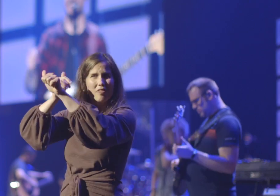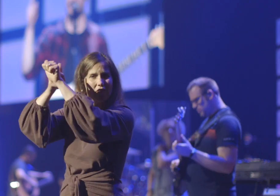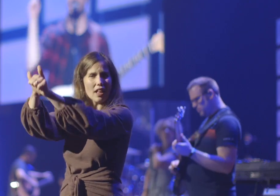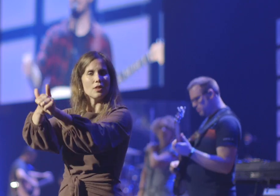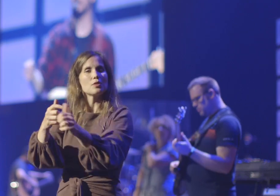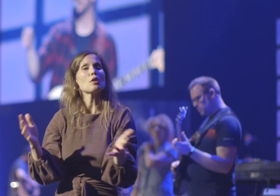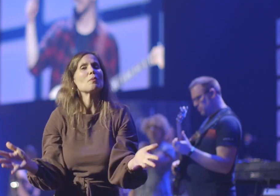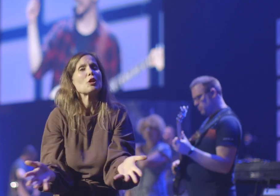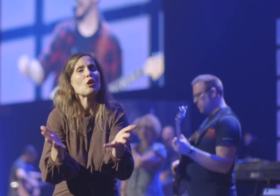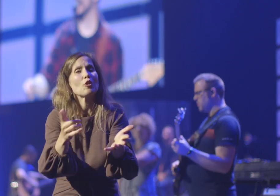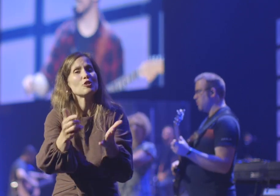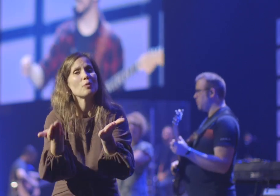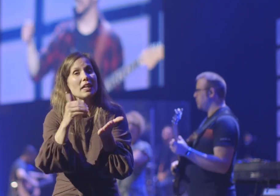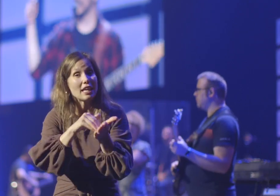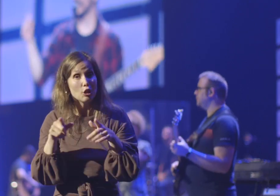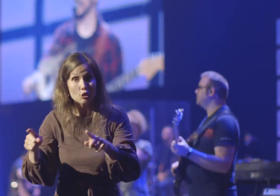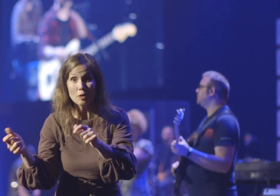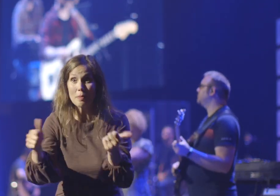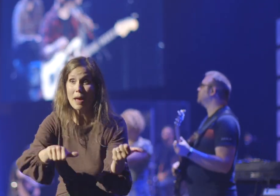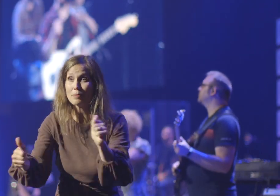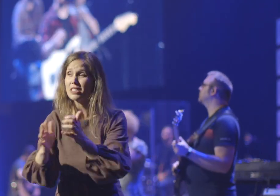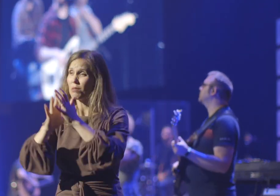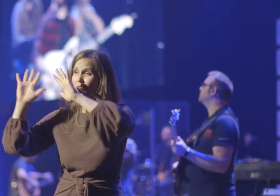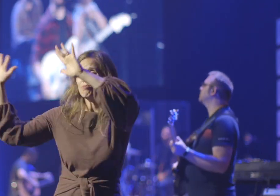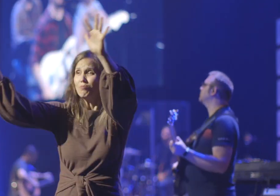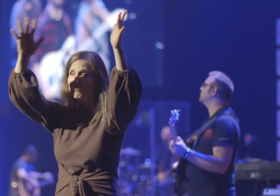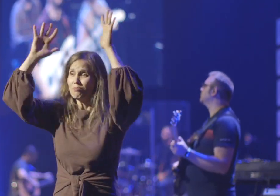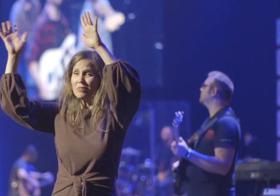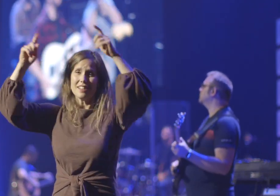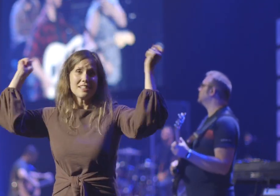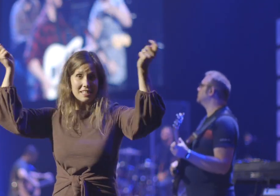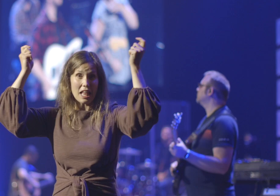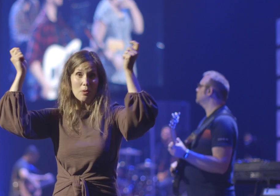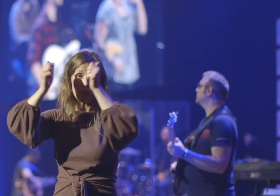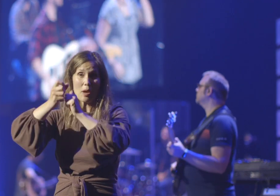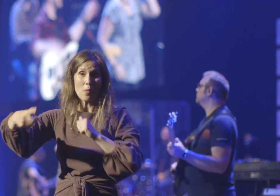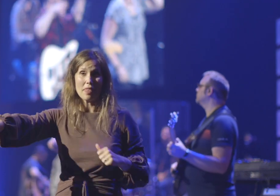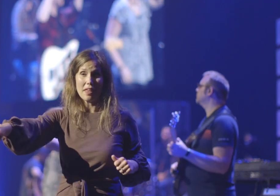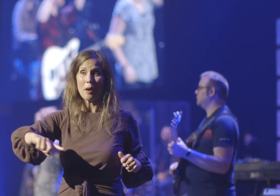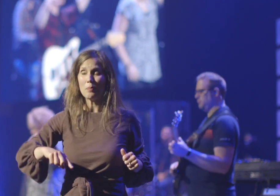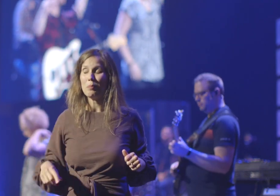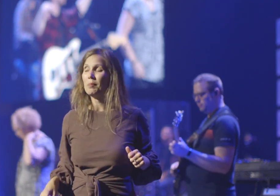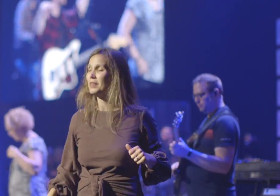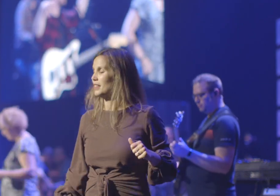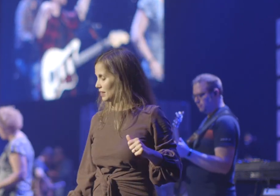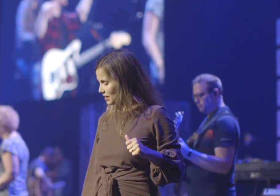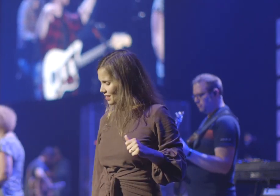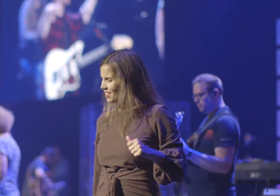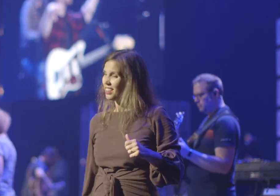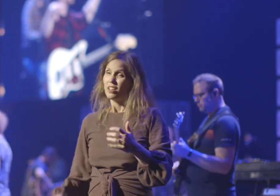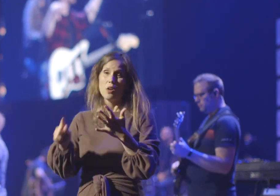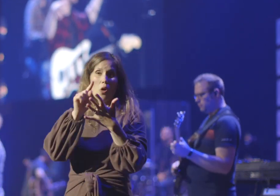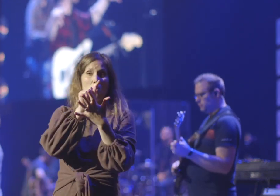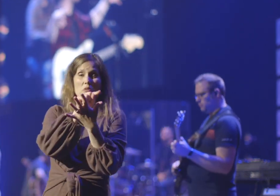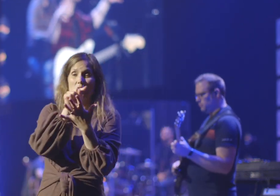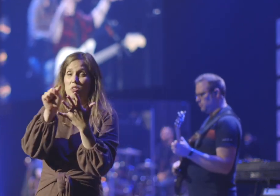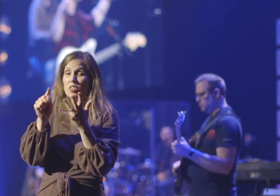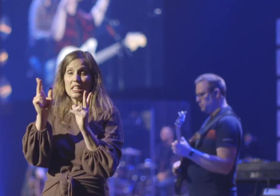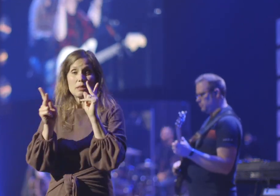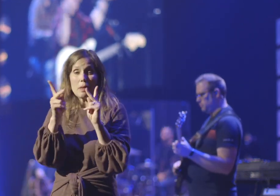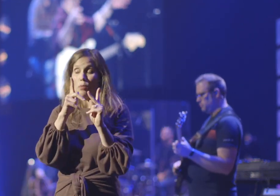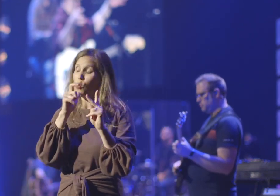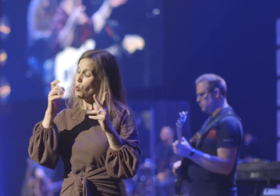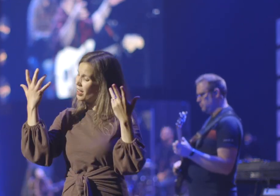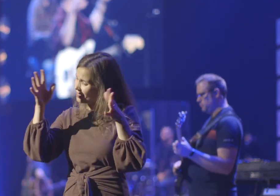again to hoot and holler and get loud and celebrate with them when that happens. And all of these individuals today who